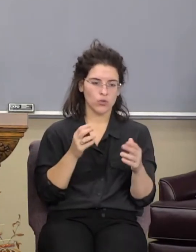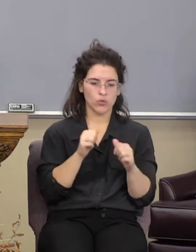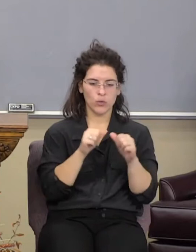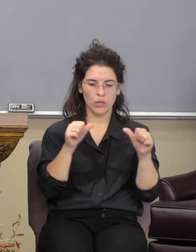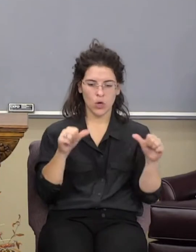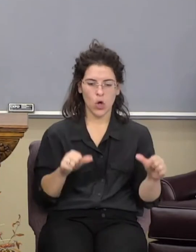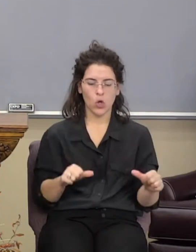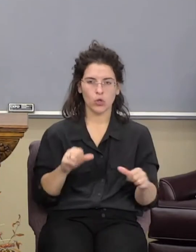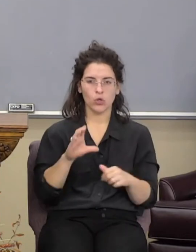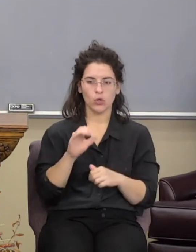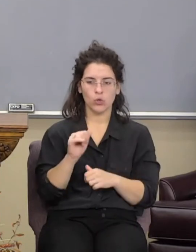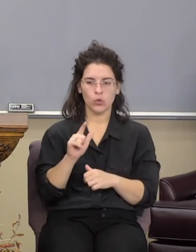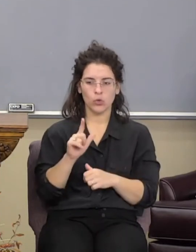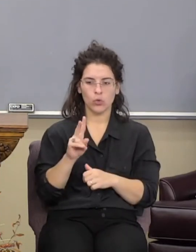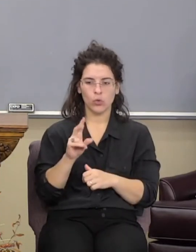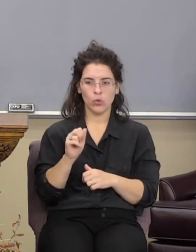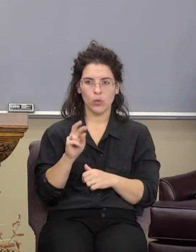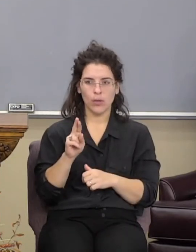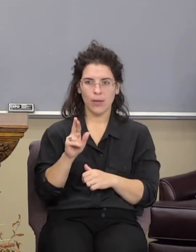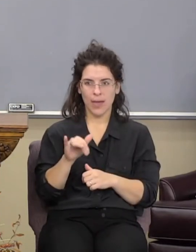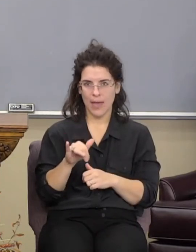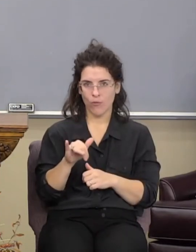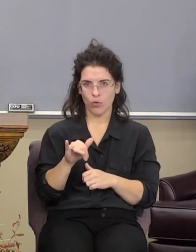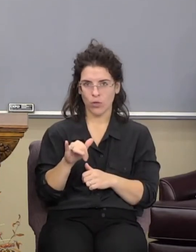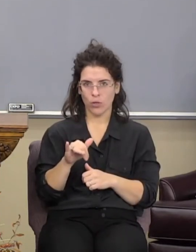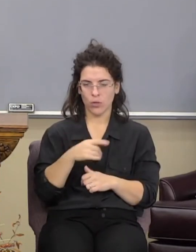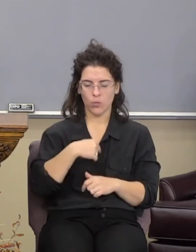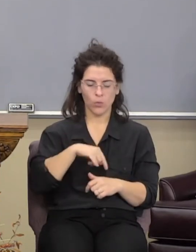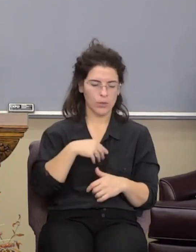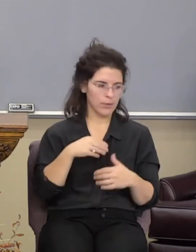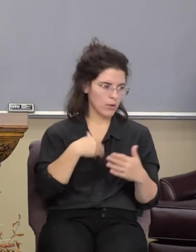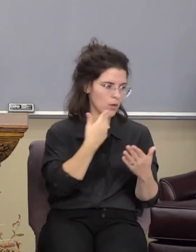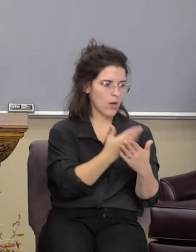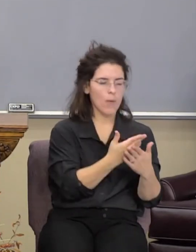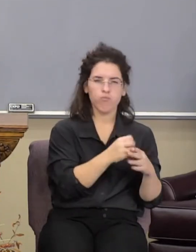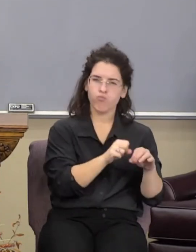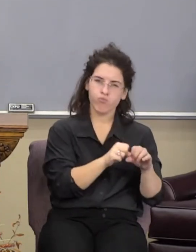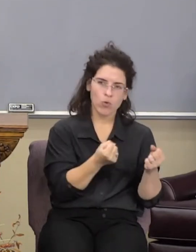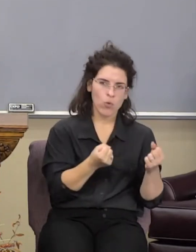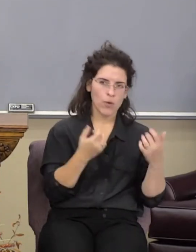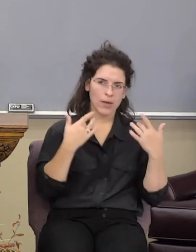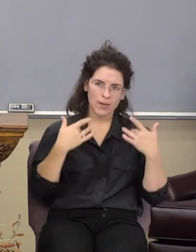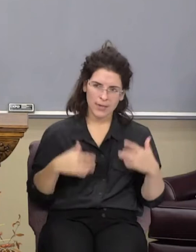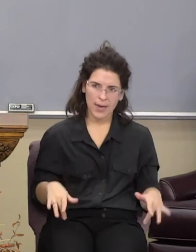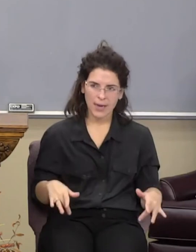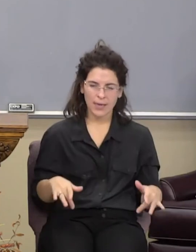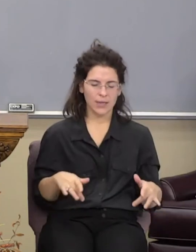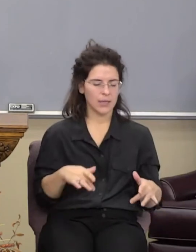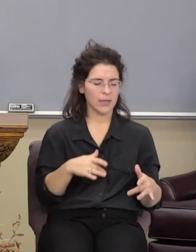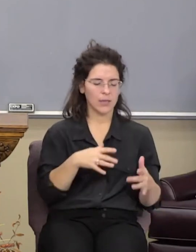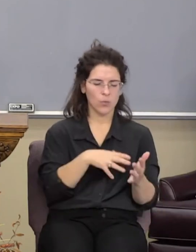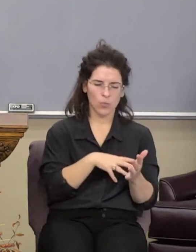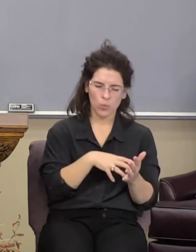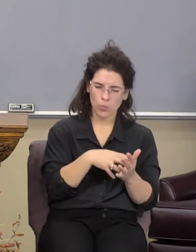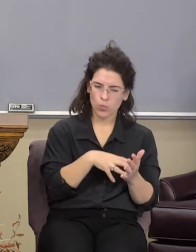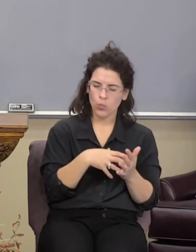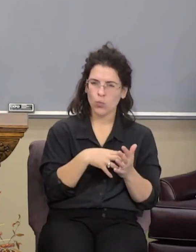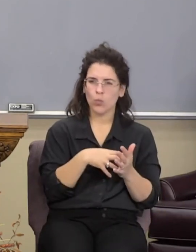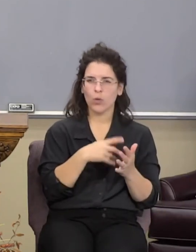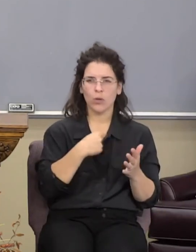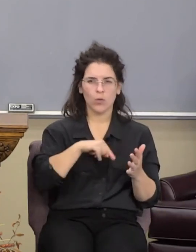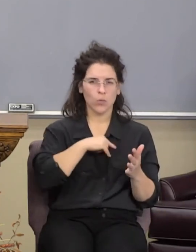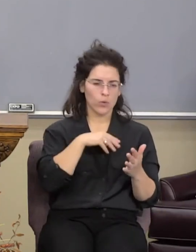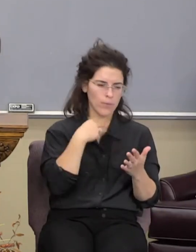of Calvary. We come broken, naked, destitute. We